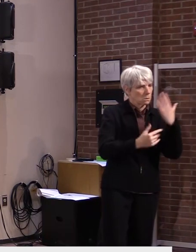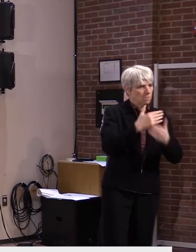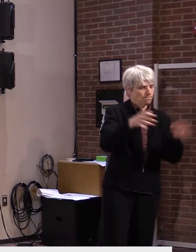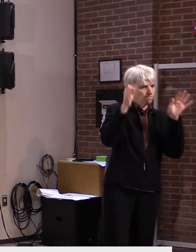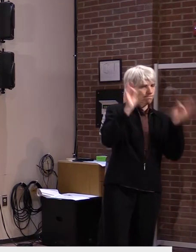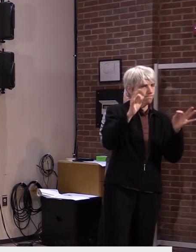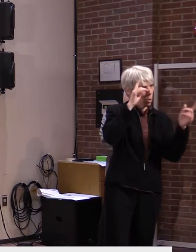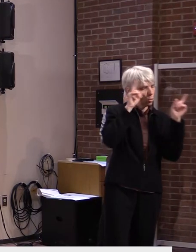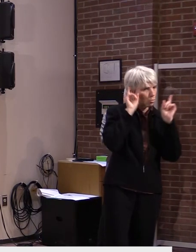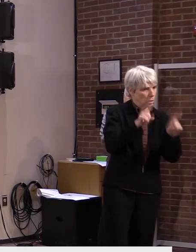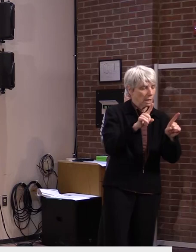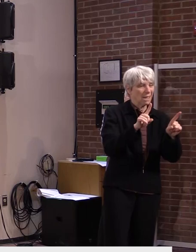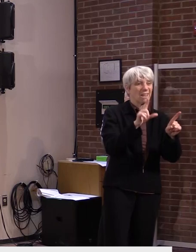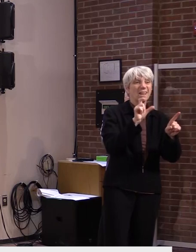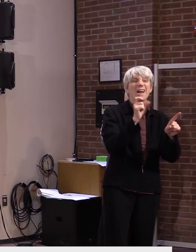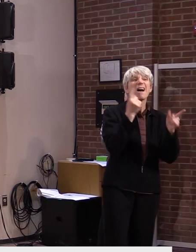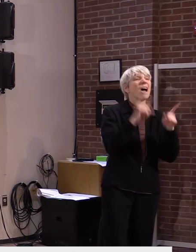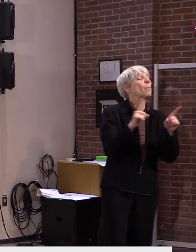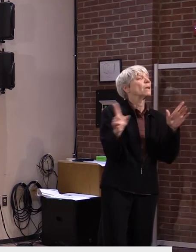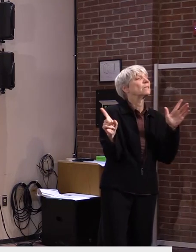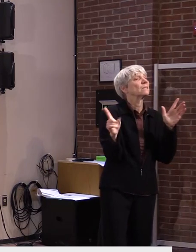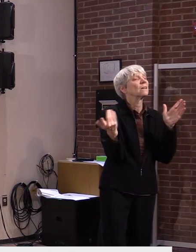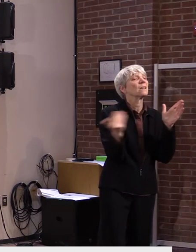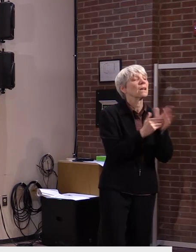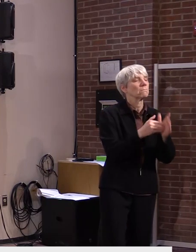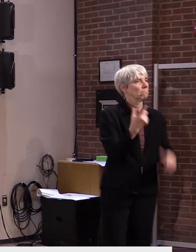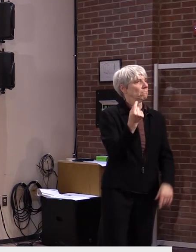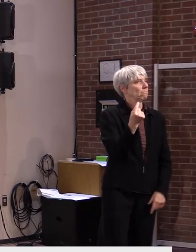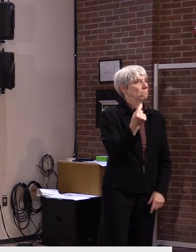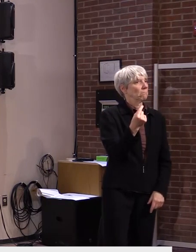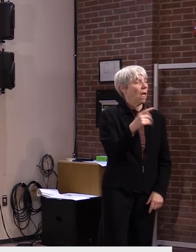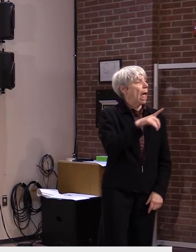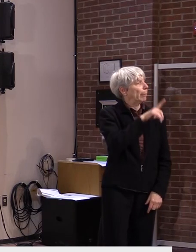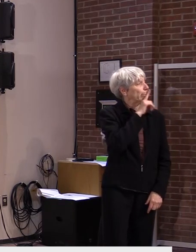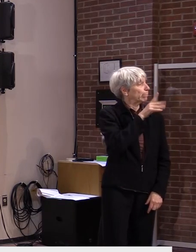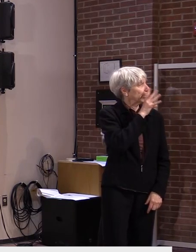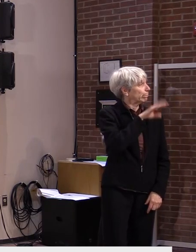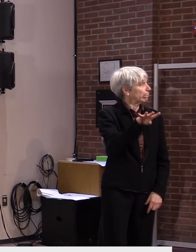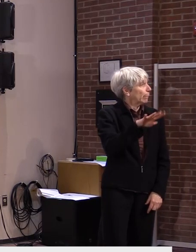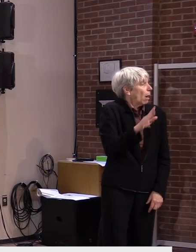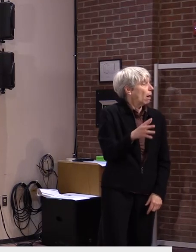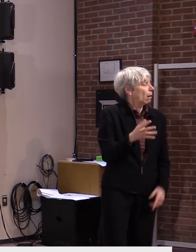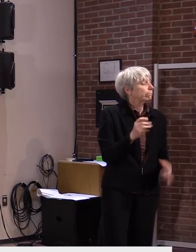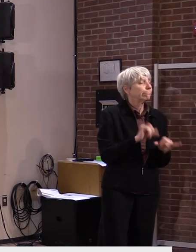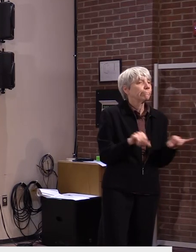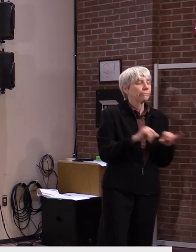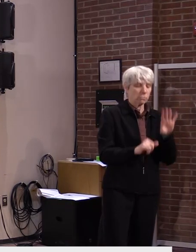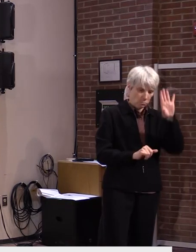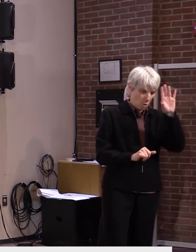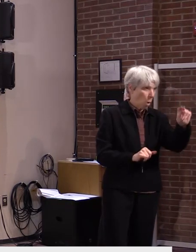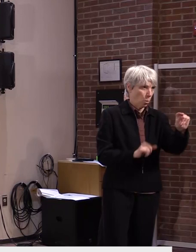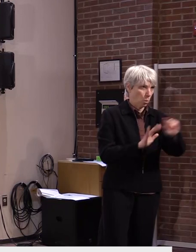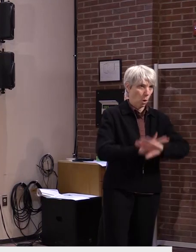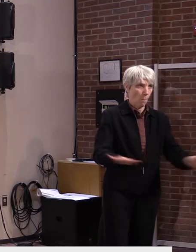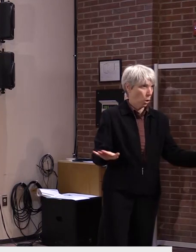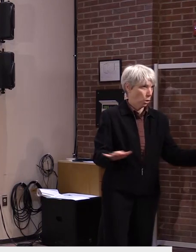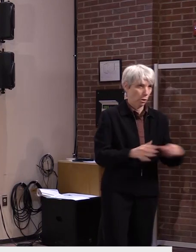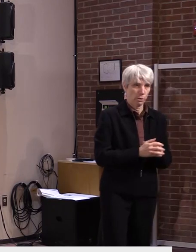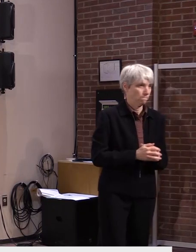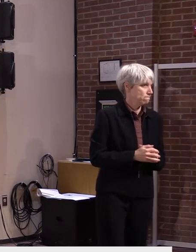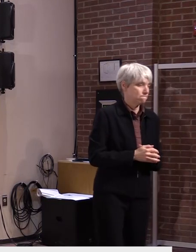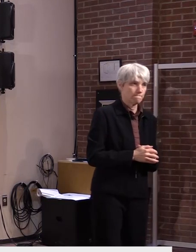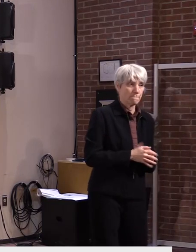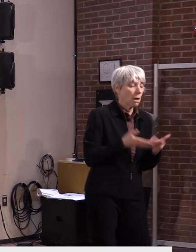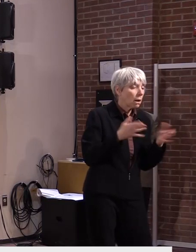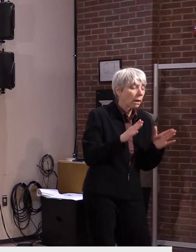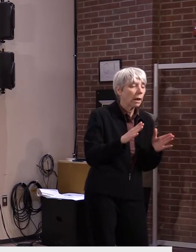out what are we going to do when this, we can't tolerate this. This isn't something that kids